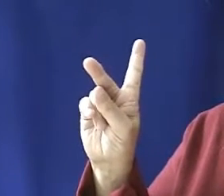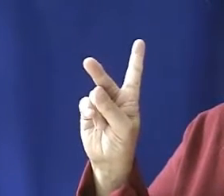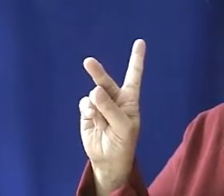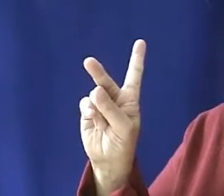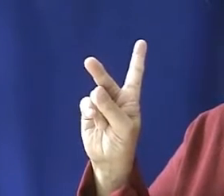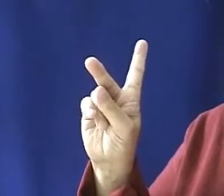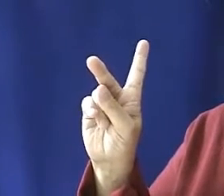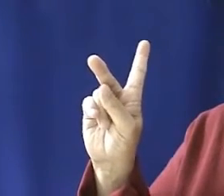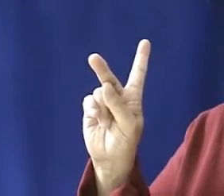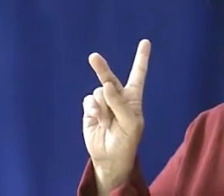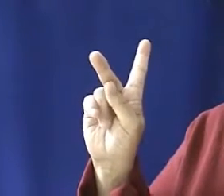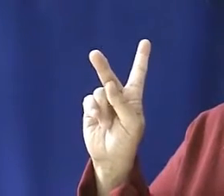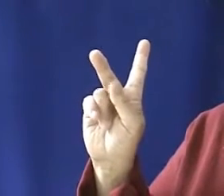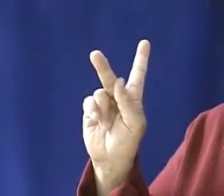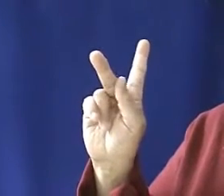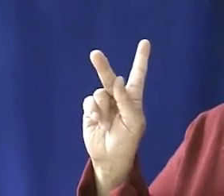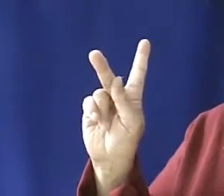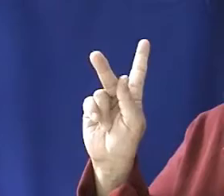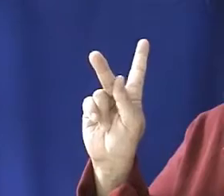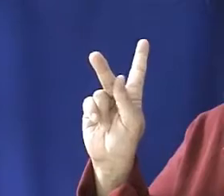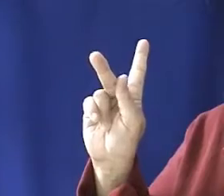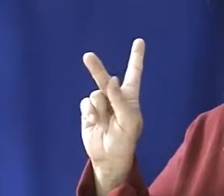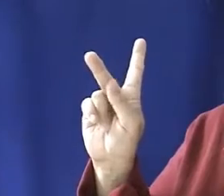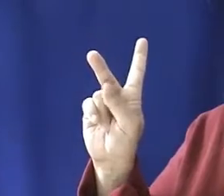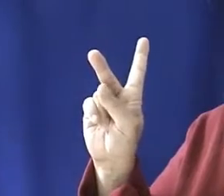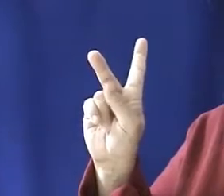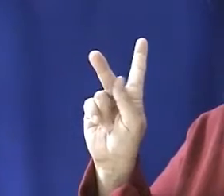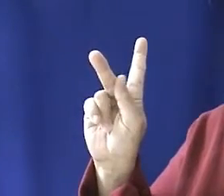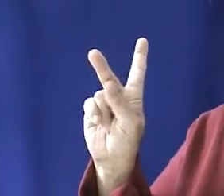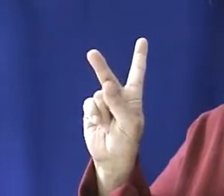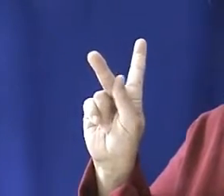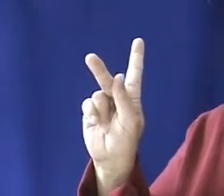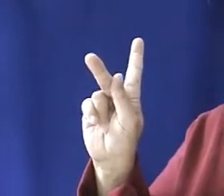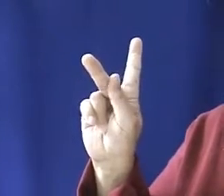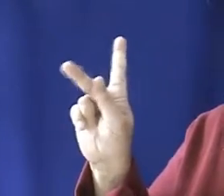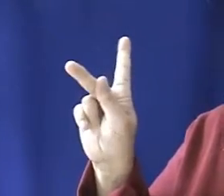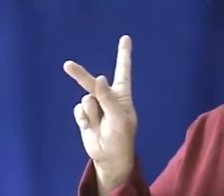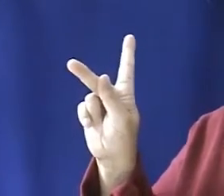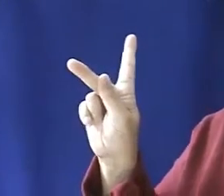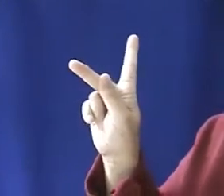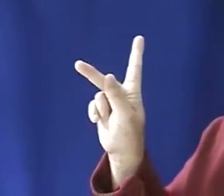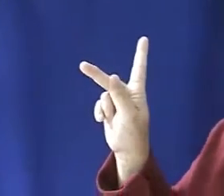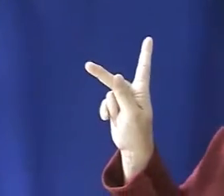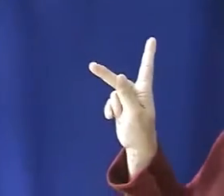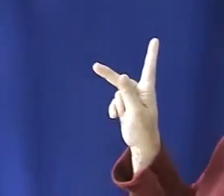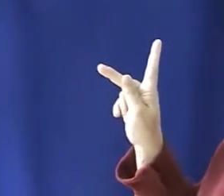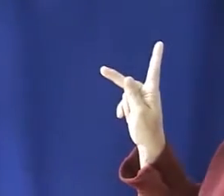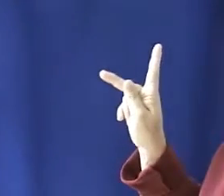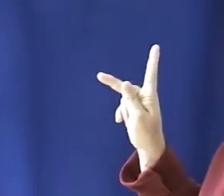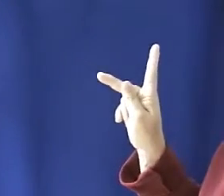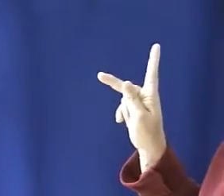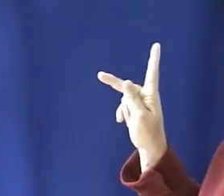down. Bring the thumb up till it touches that first knuckle line right there. K. There it is from the